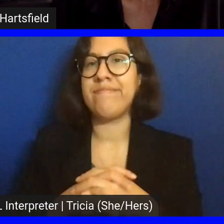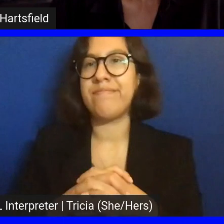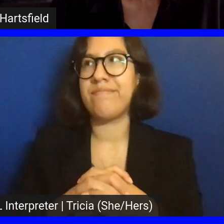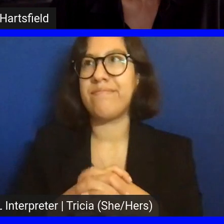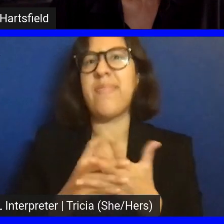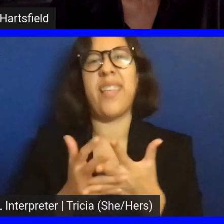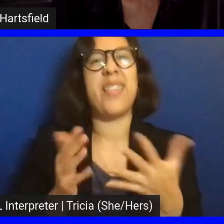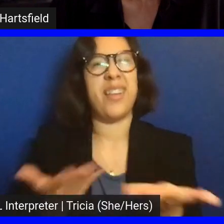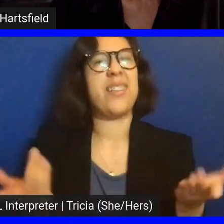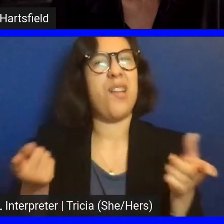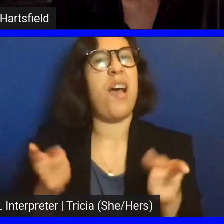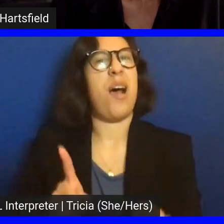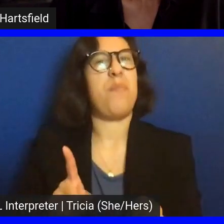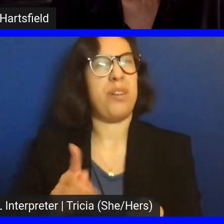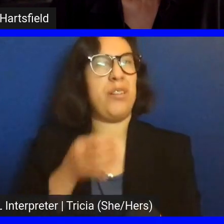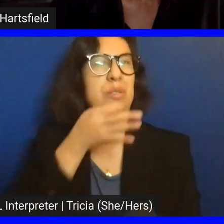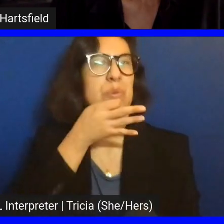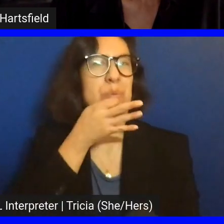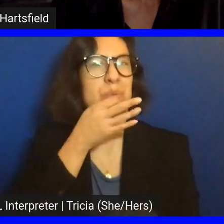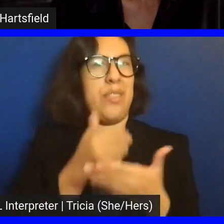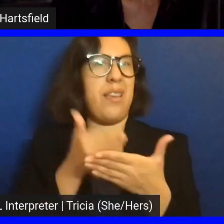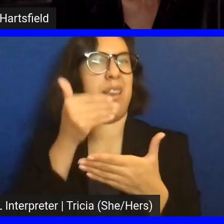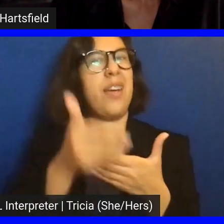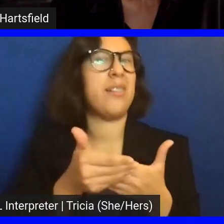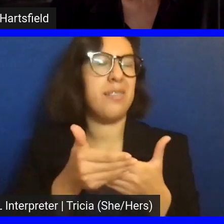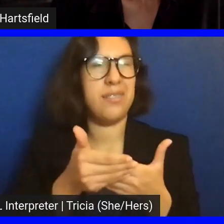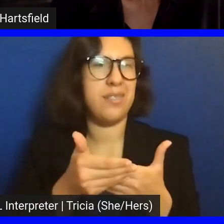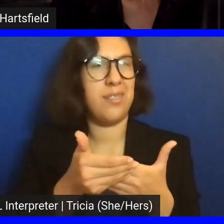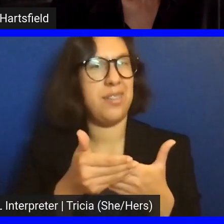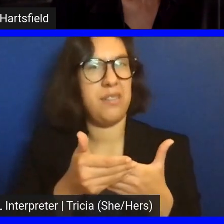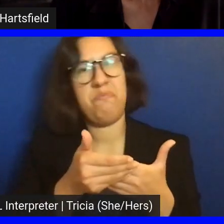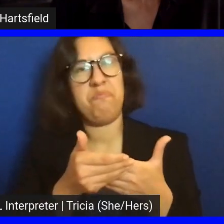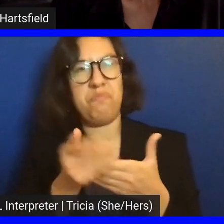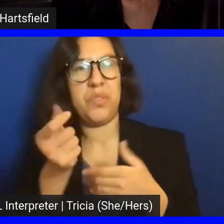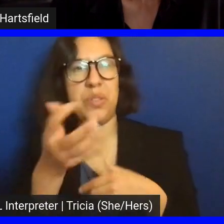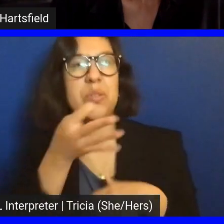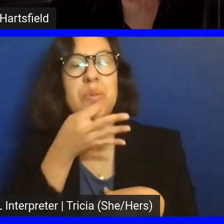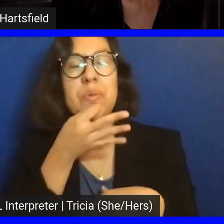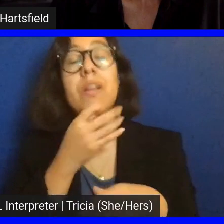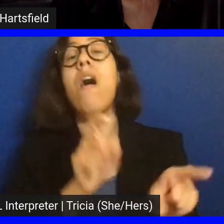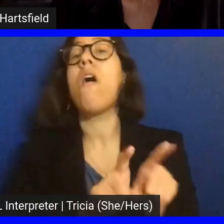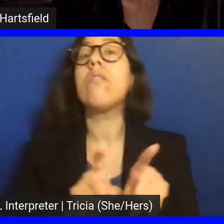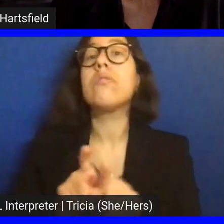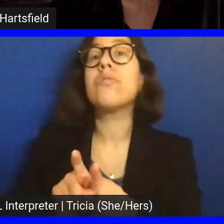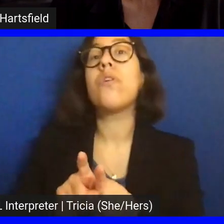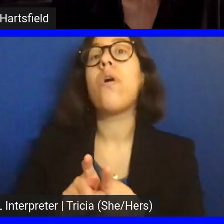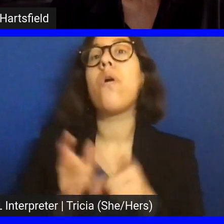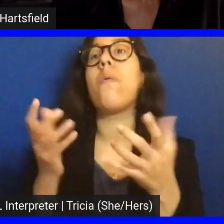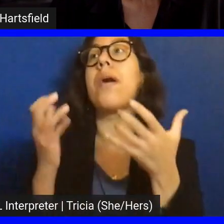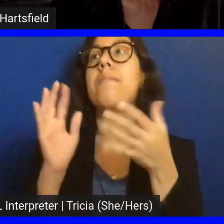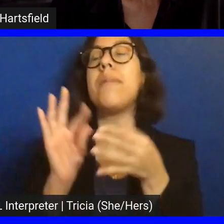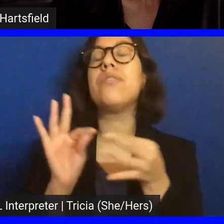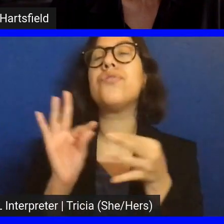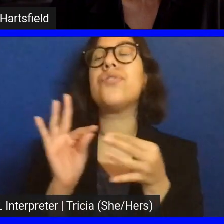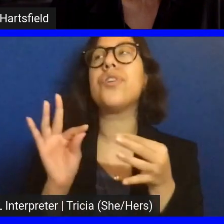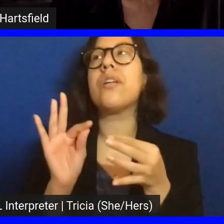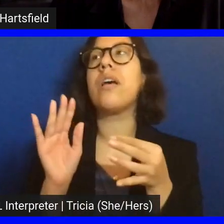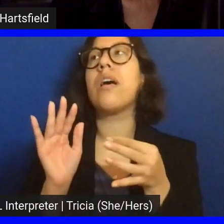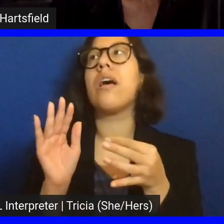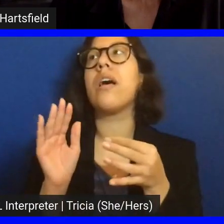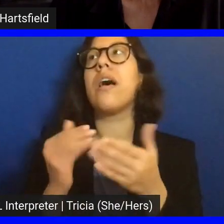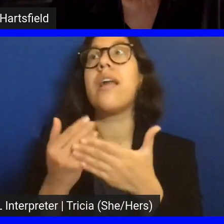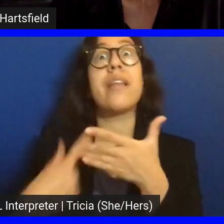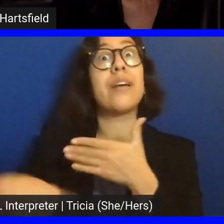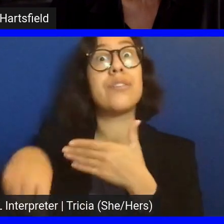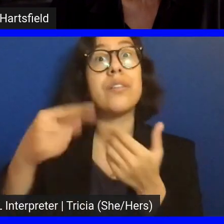things that are happening in the next little bit. There's also, I wanted to mention, next Wednesday,